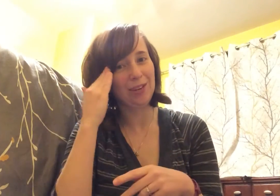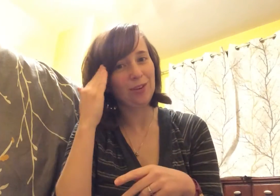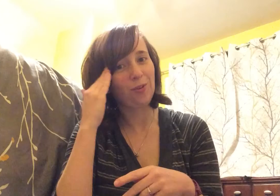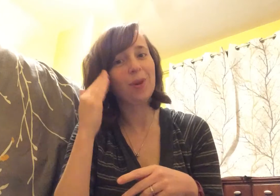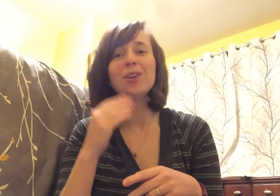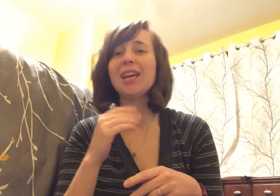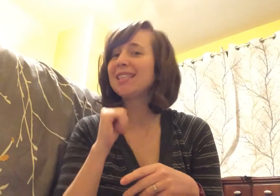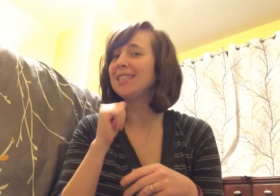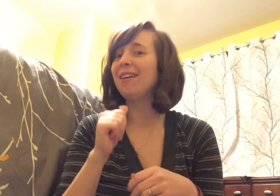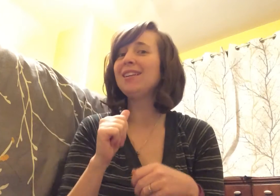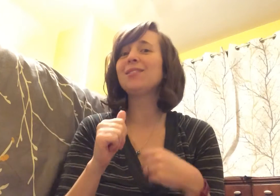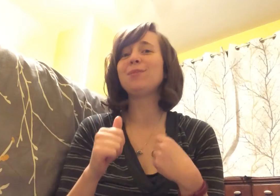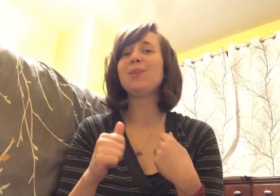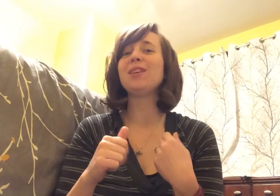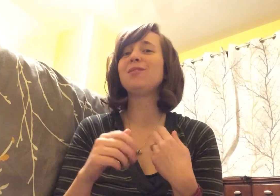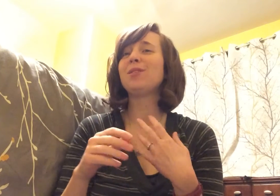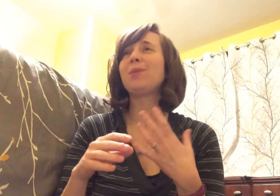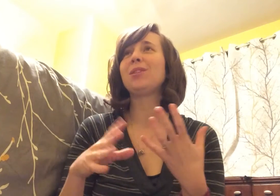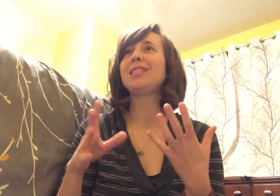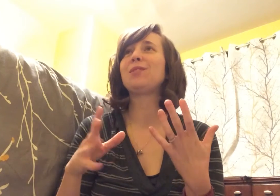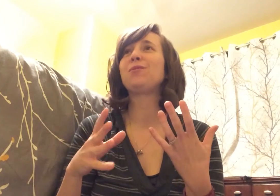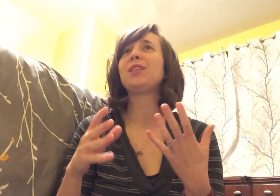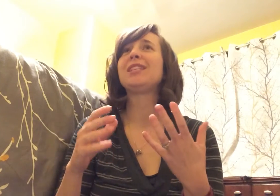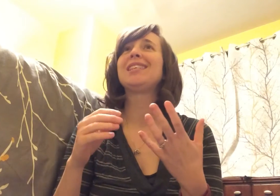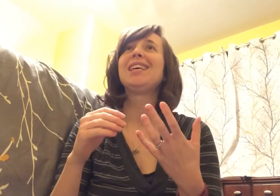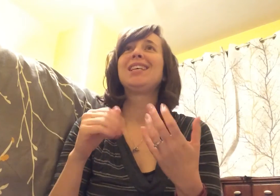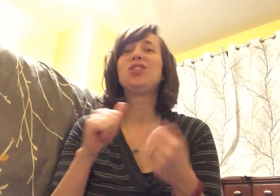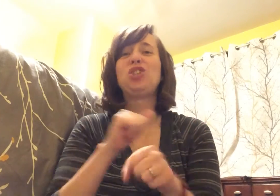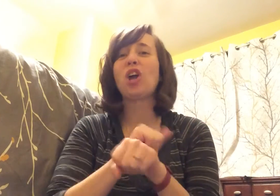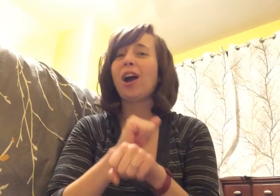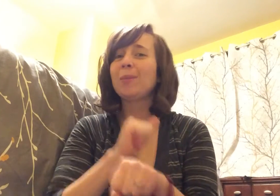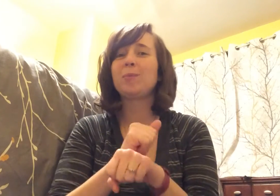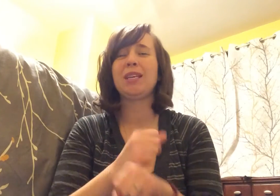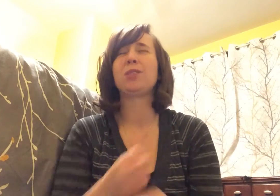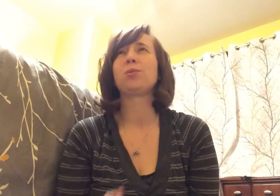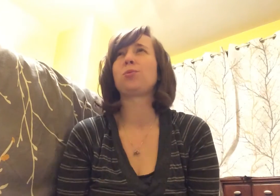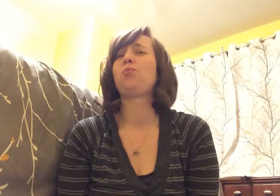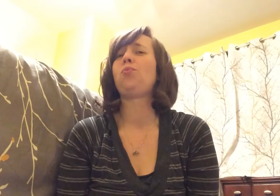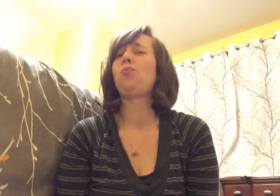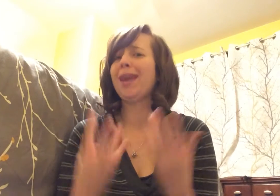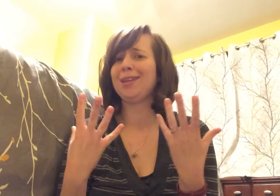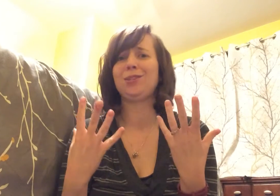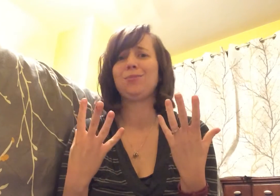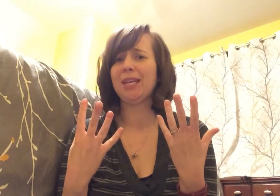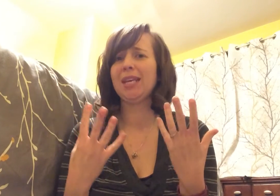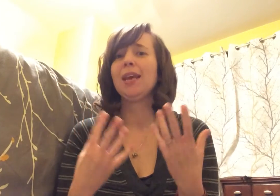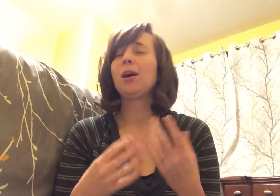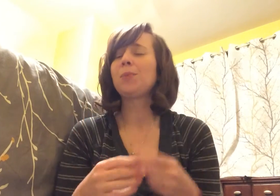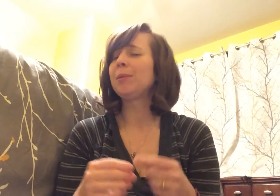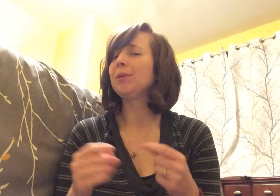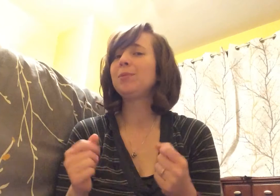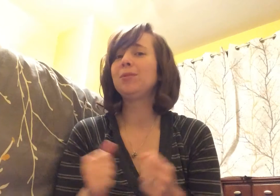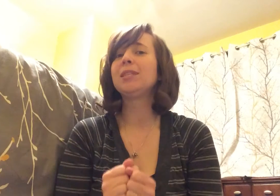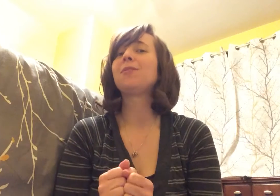you know about. It's not going to be about the different jobs because there's way too many. I'll probably use that